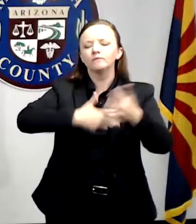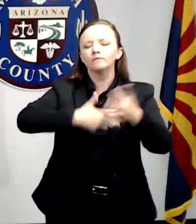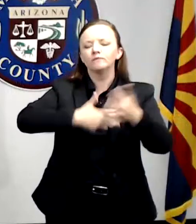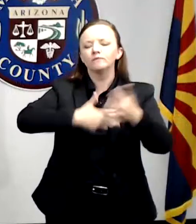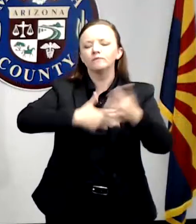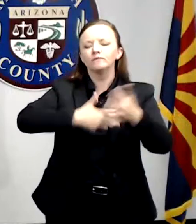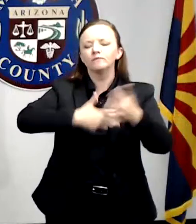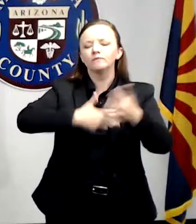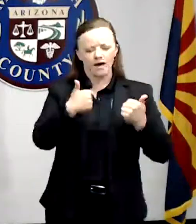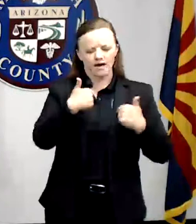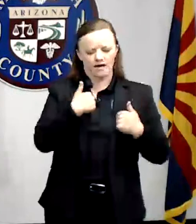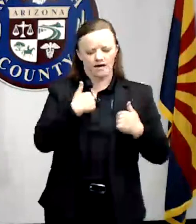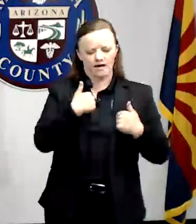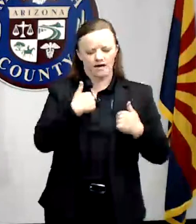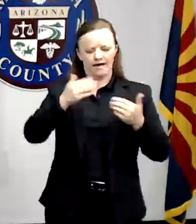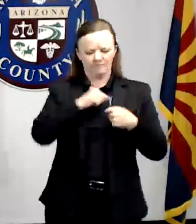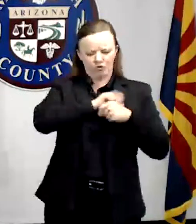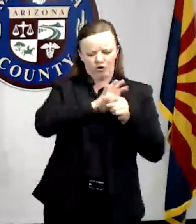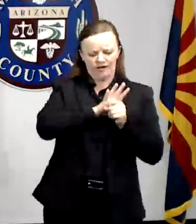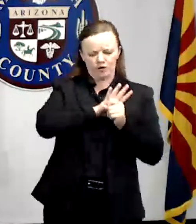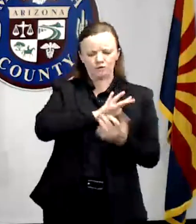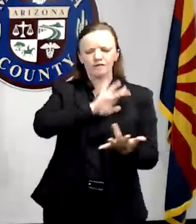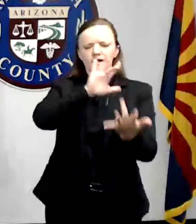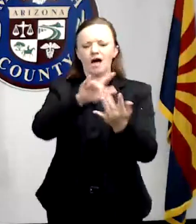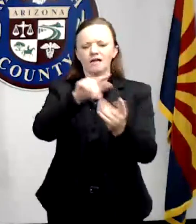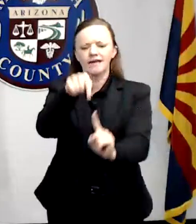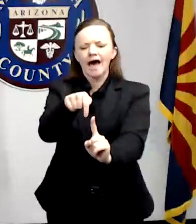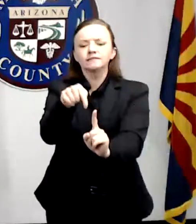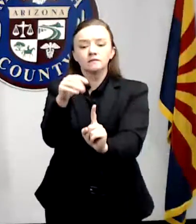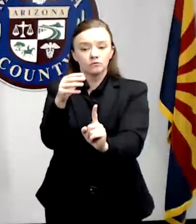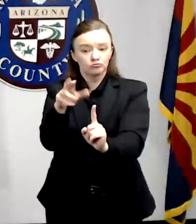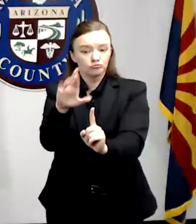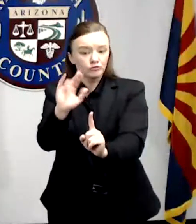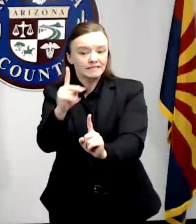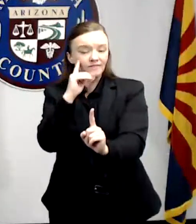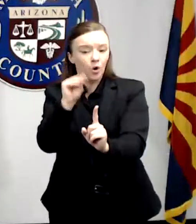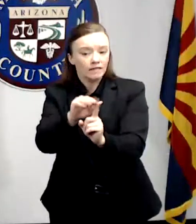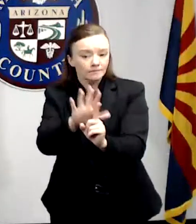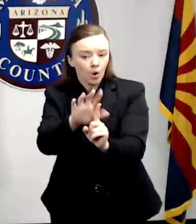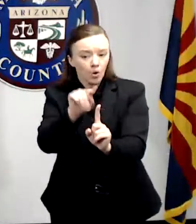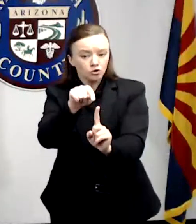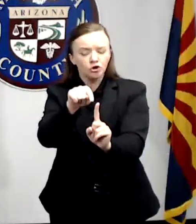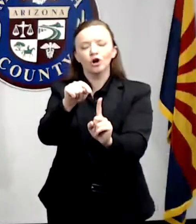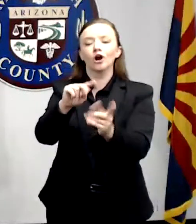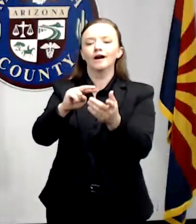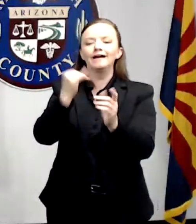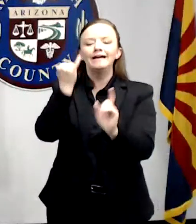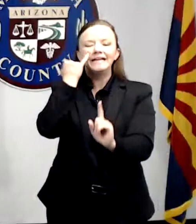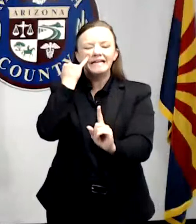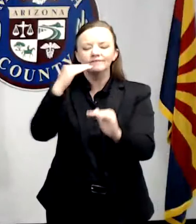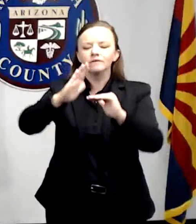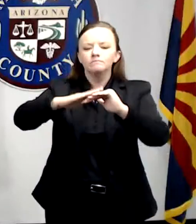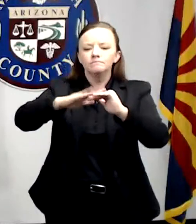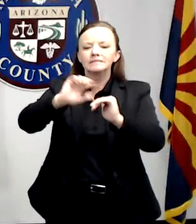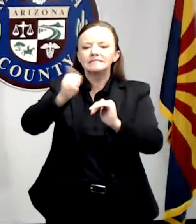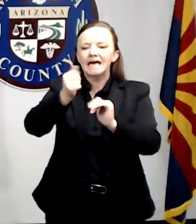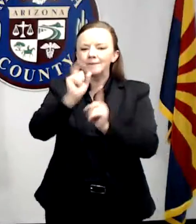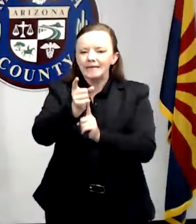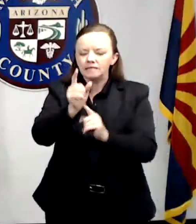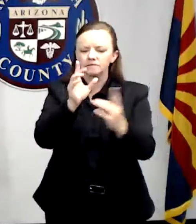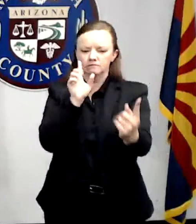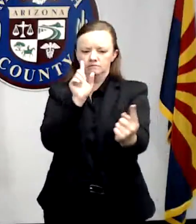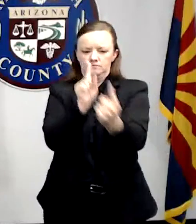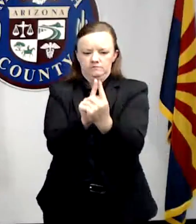who of the contacts could be at risk for exposure. And that means that they spend at least 10 minutes within 6 feet of the